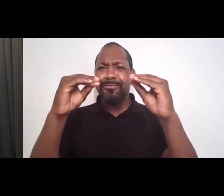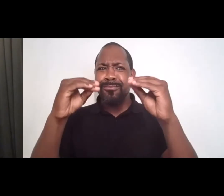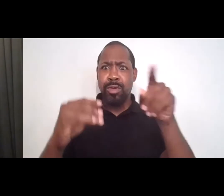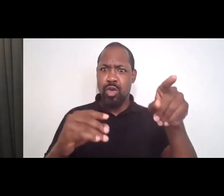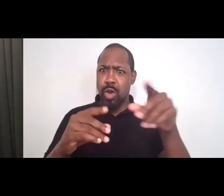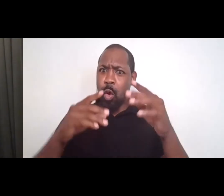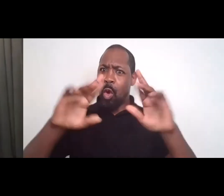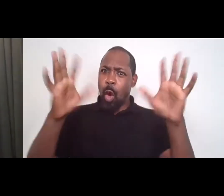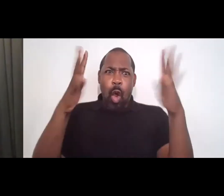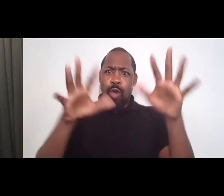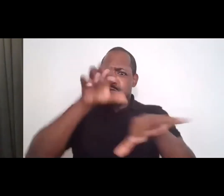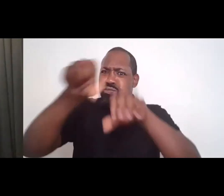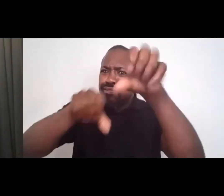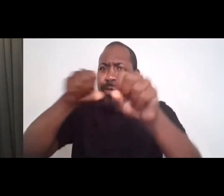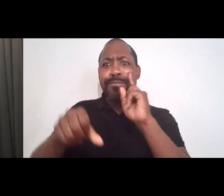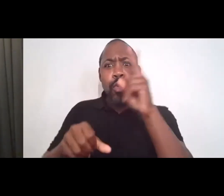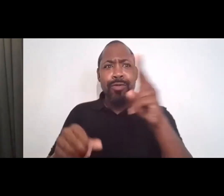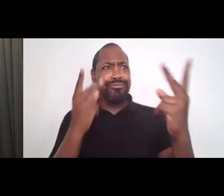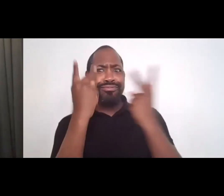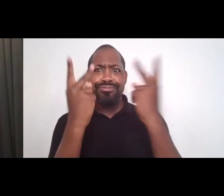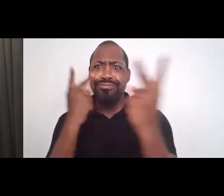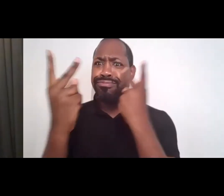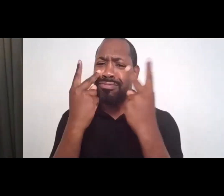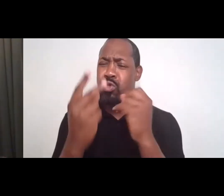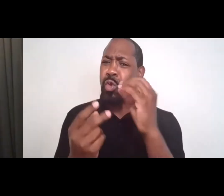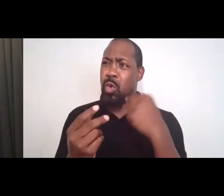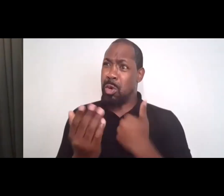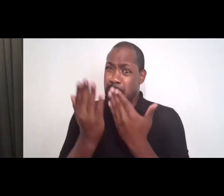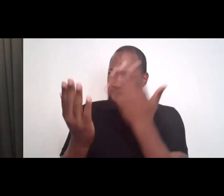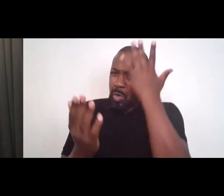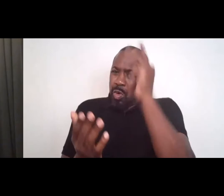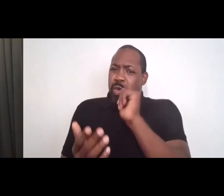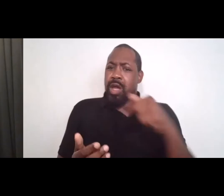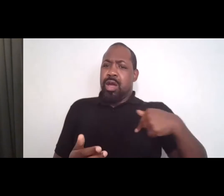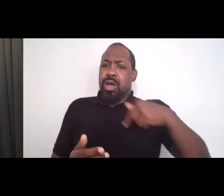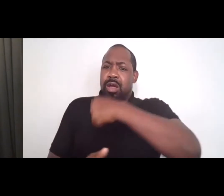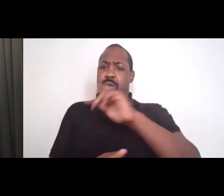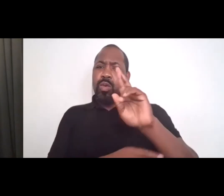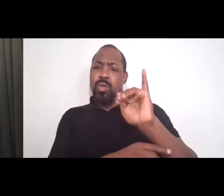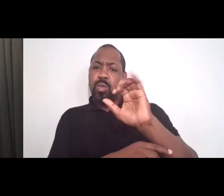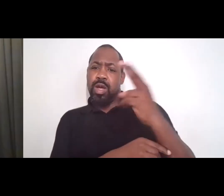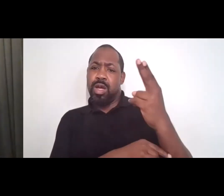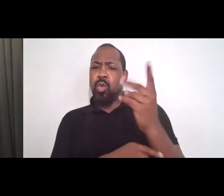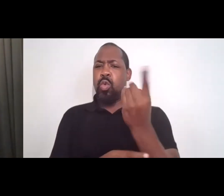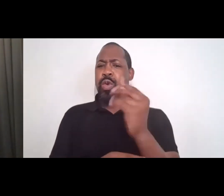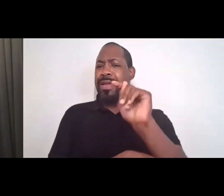we asked them where they saw it, and they said, oh, I saw it on Instagram, or I saw it on Facebook. We have people who have deaf parents who gave us different